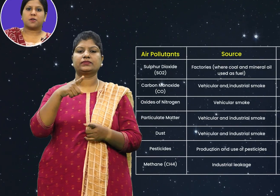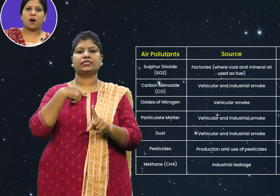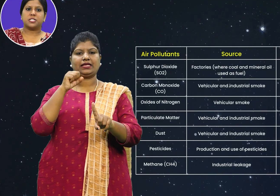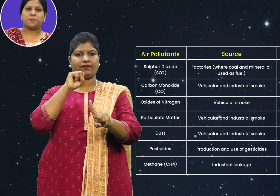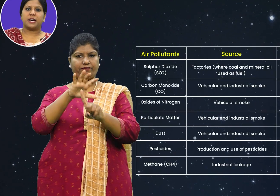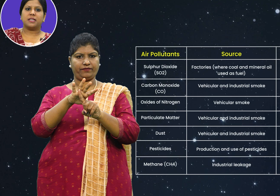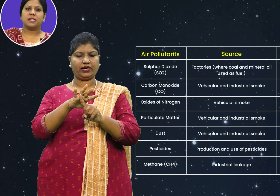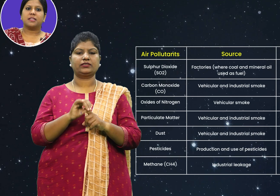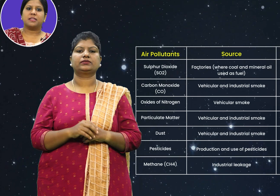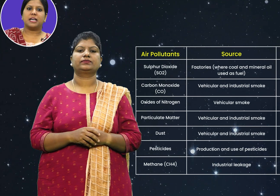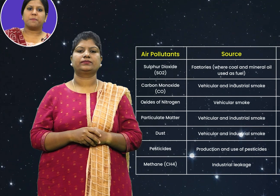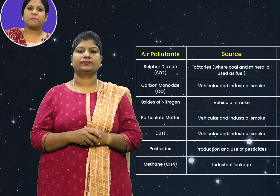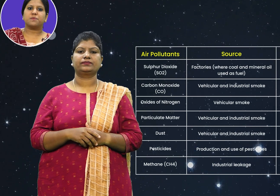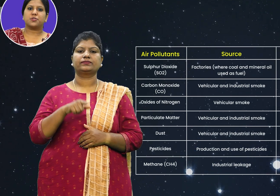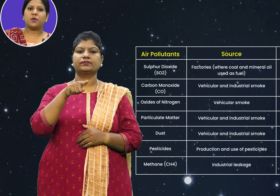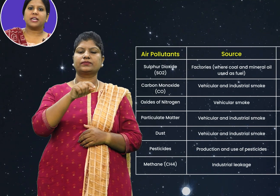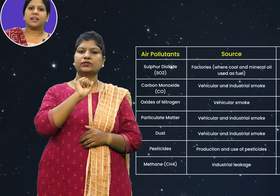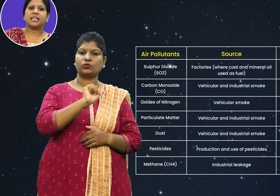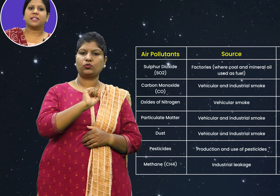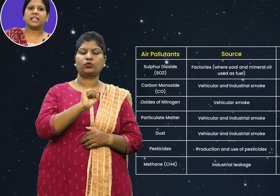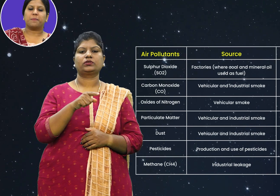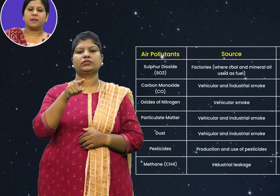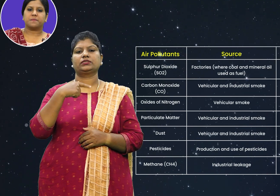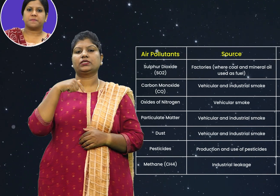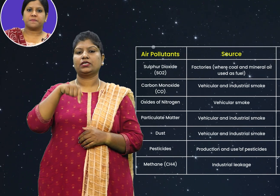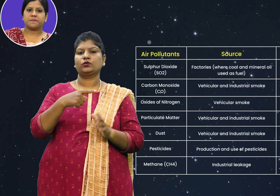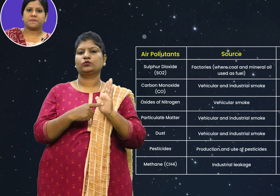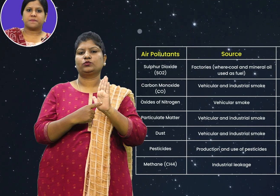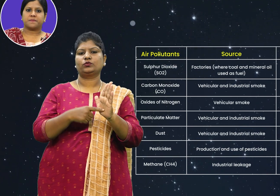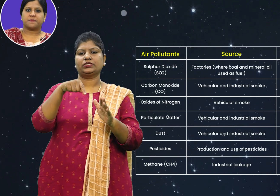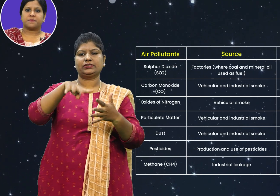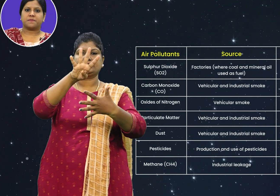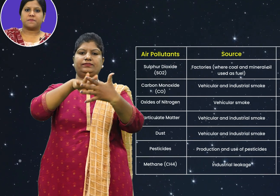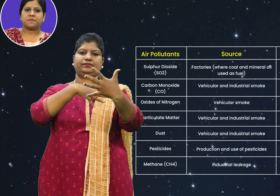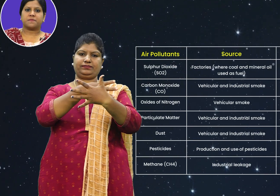effects caused by them shown here in the table.